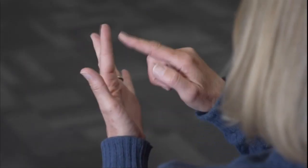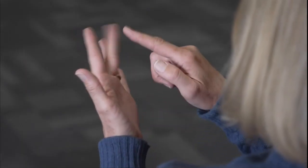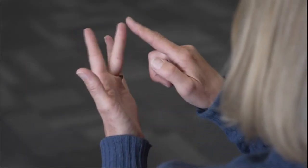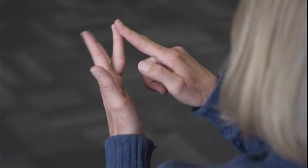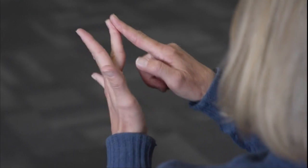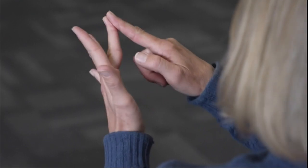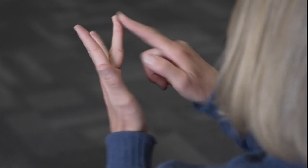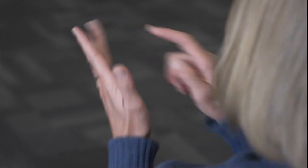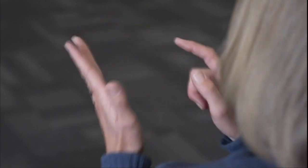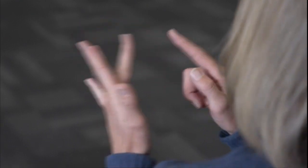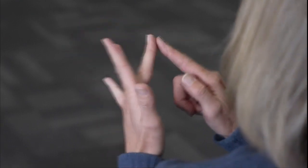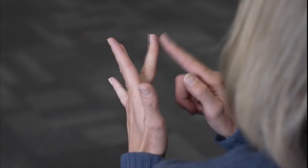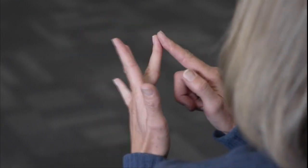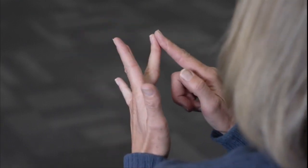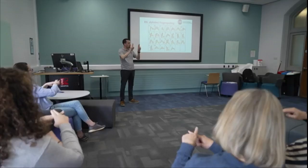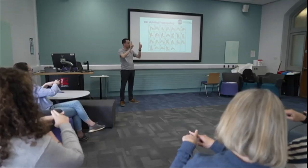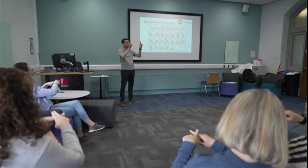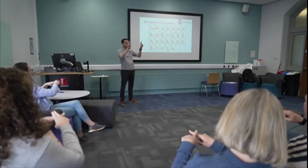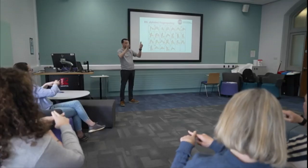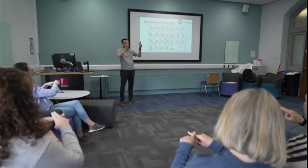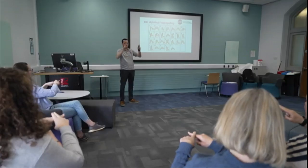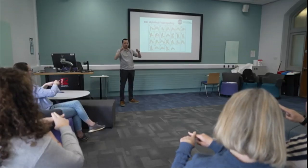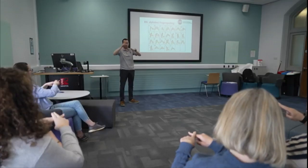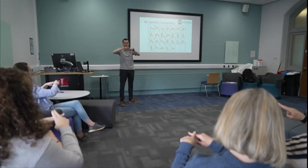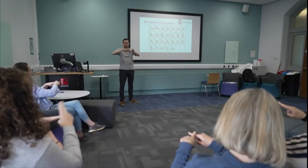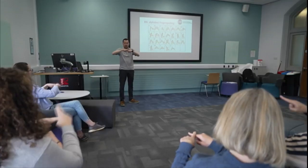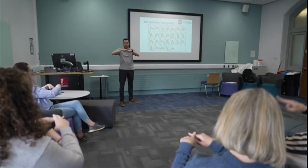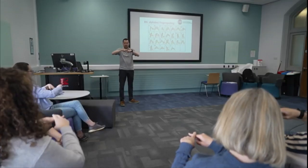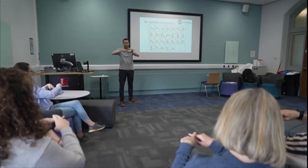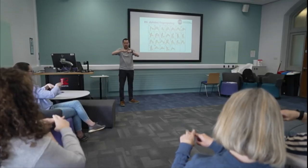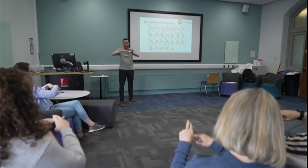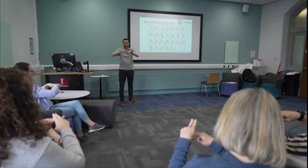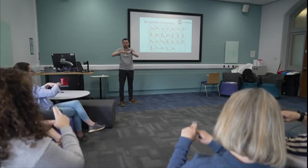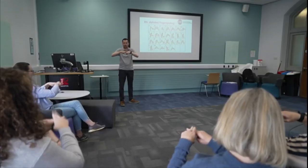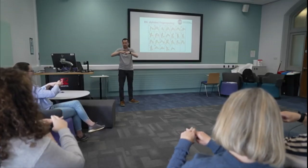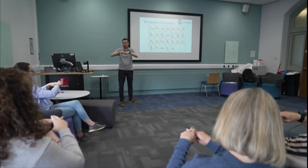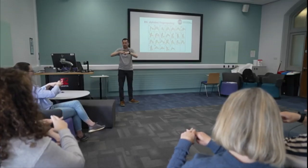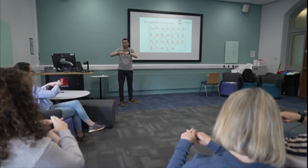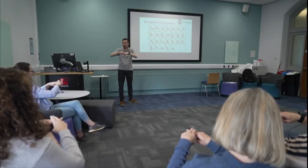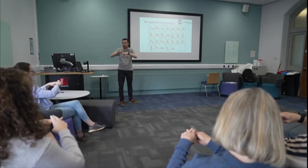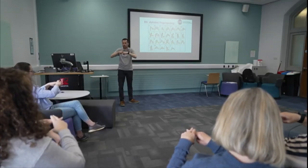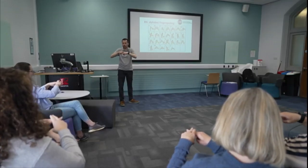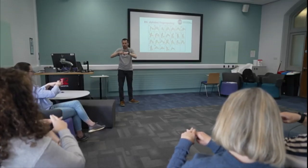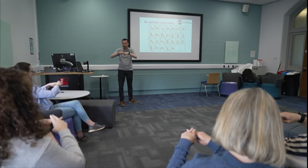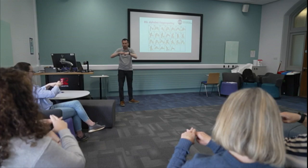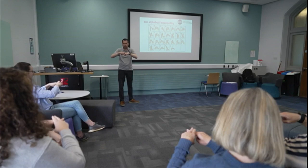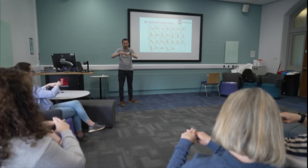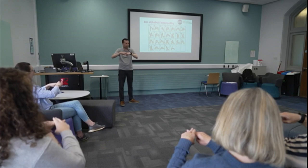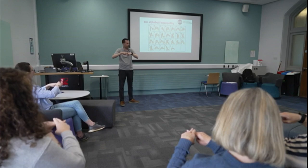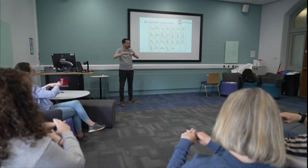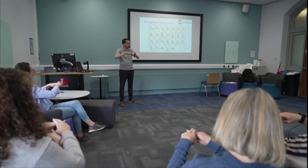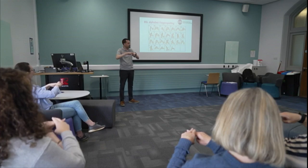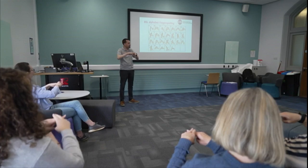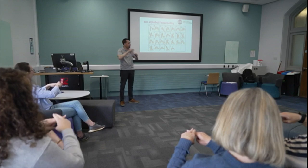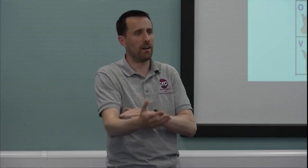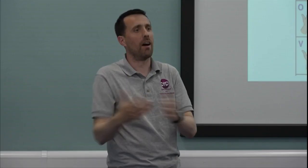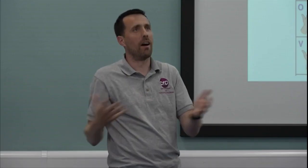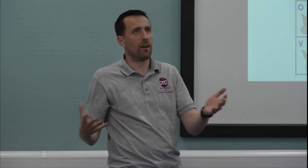they're being taken through the basics of sign language by their instructor, Mark. He knows from personal experience the importance of